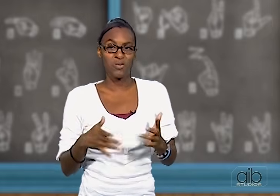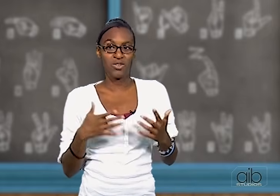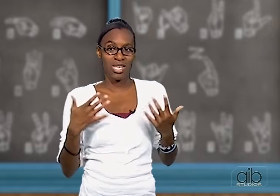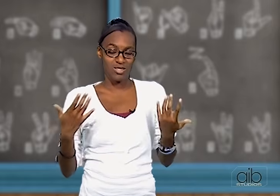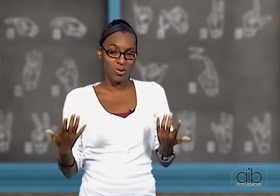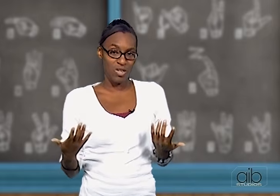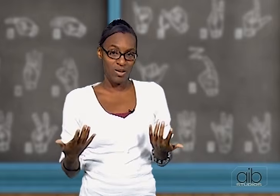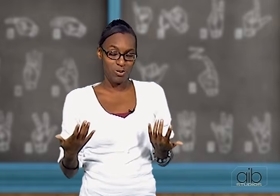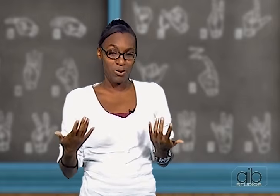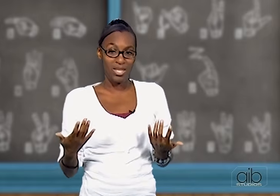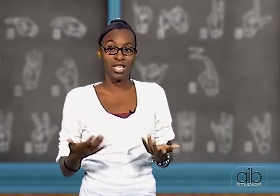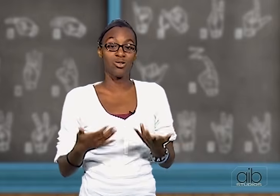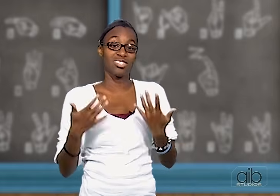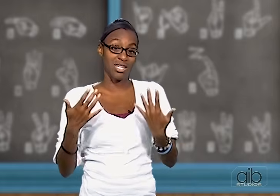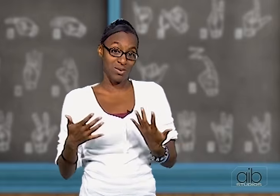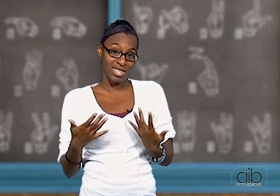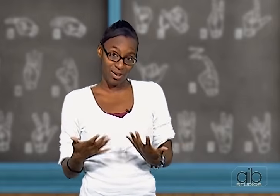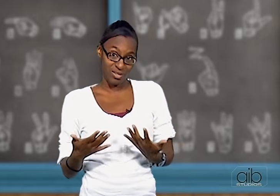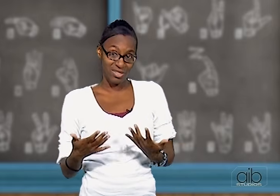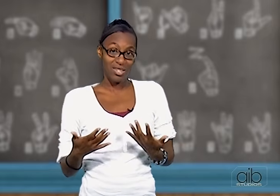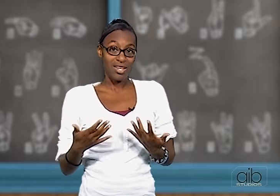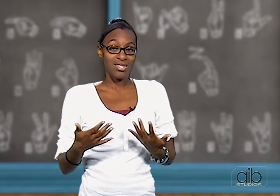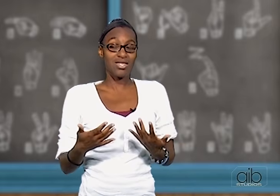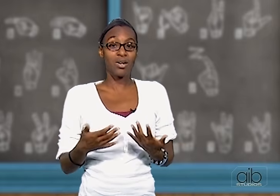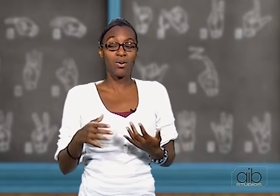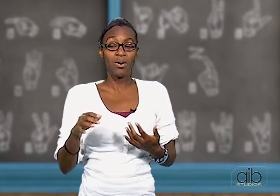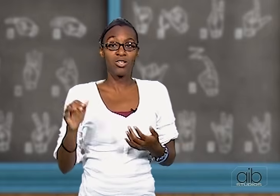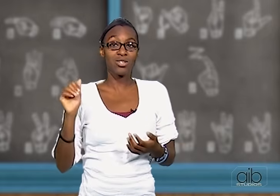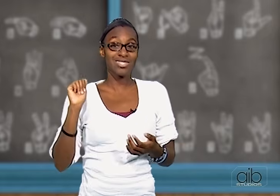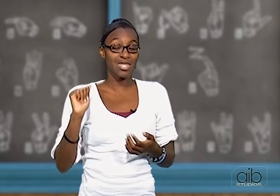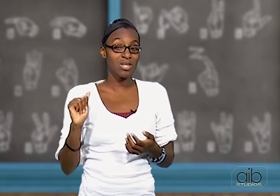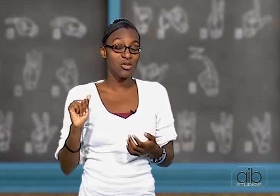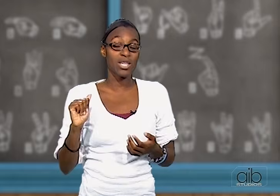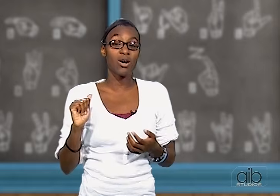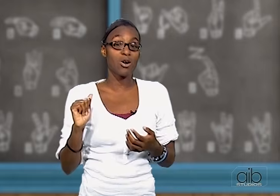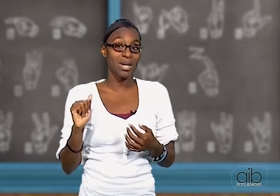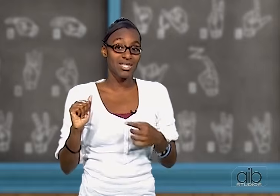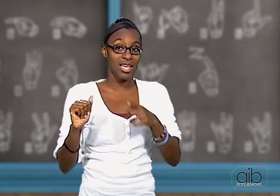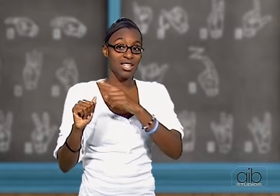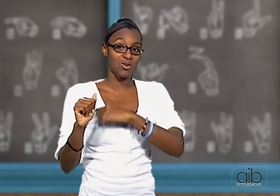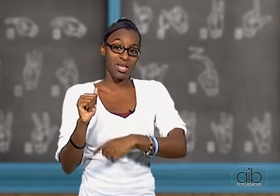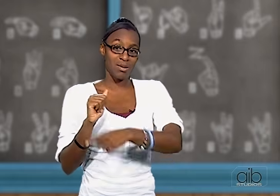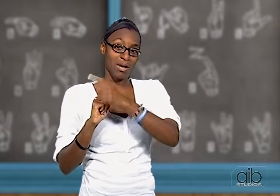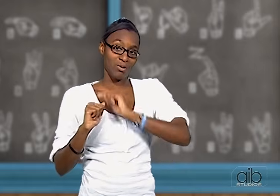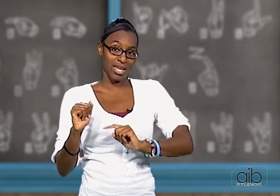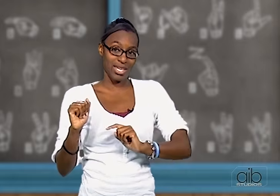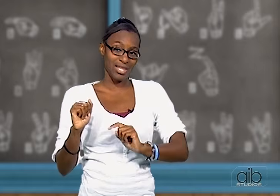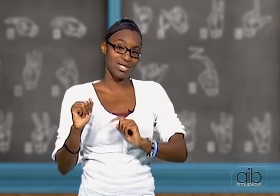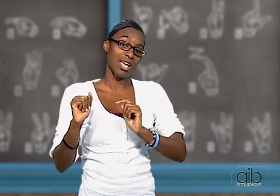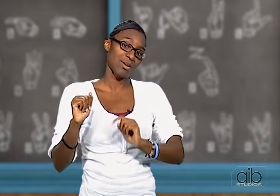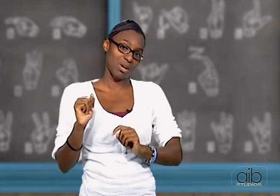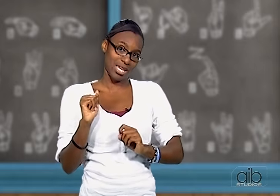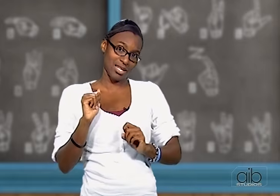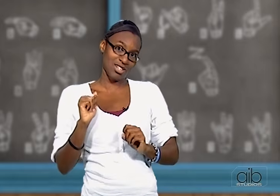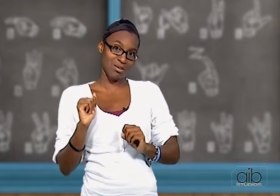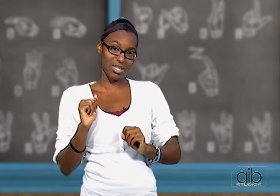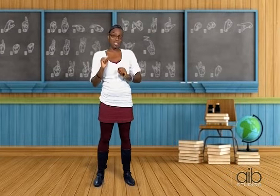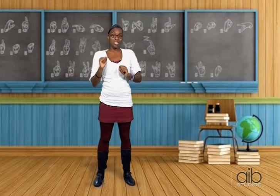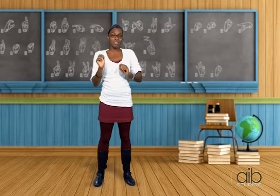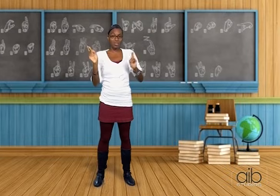feel that's most comfortable with and you stick with that one. So you're going to see me doing all my signs with my right hand because I am right-hand dominant. So are